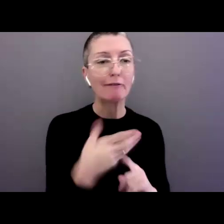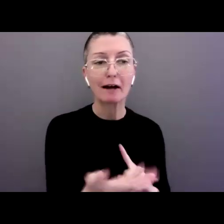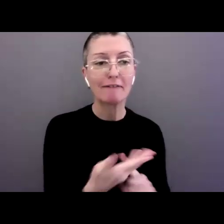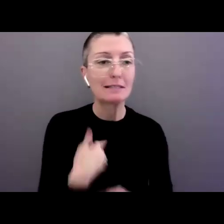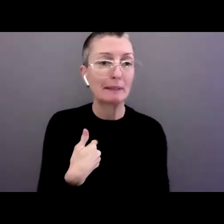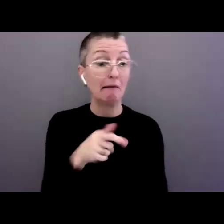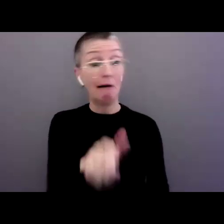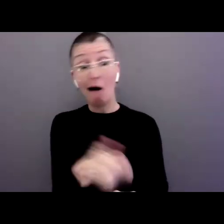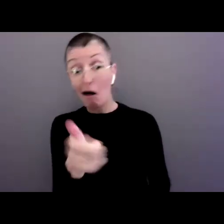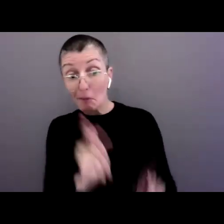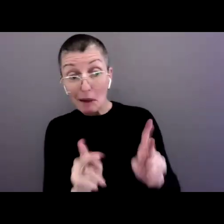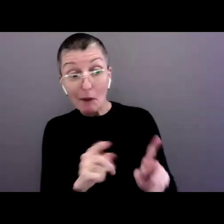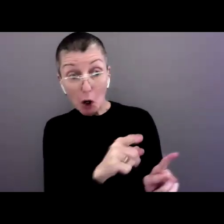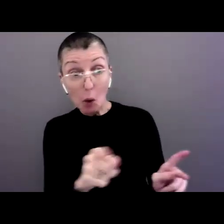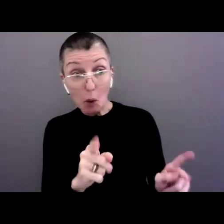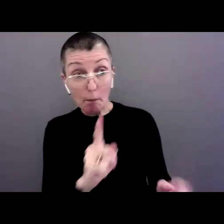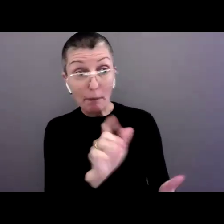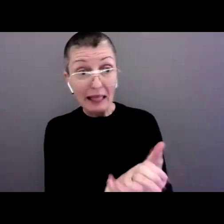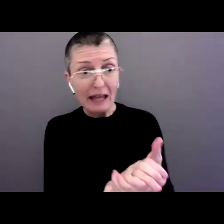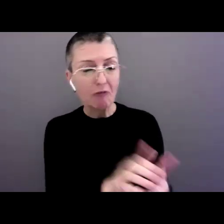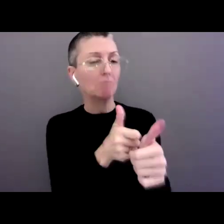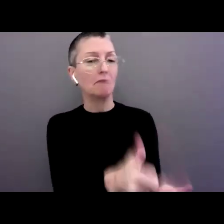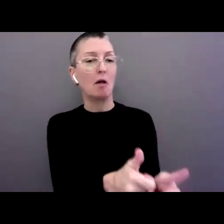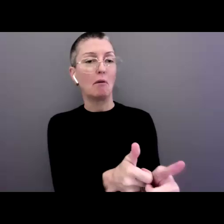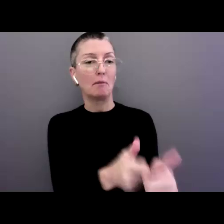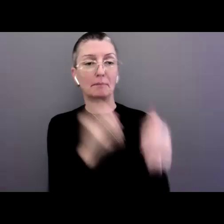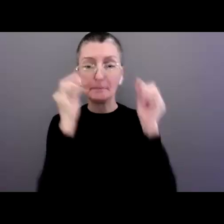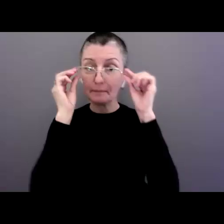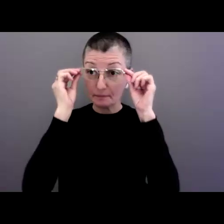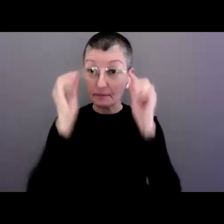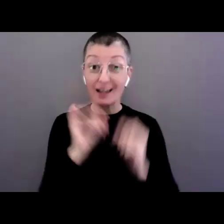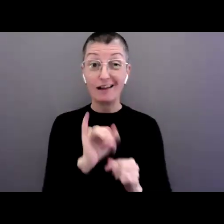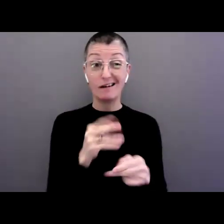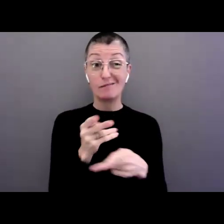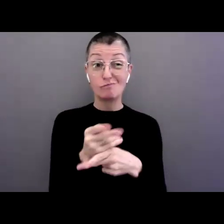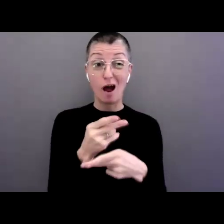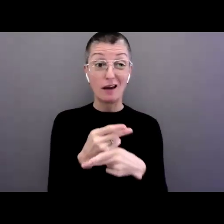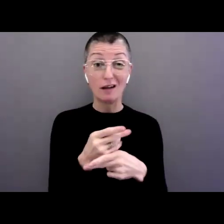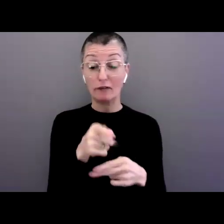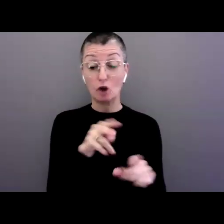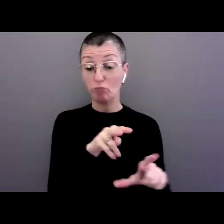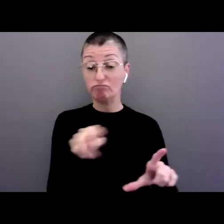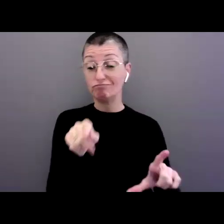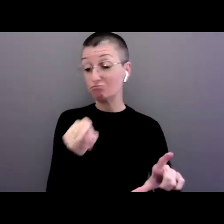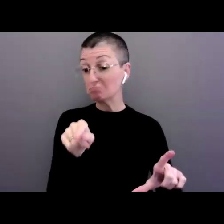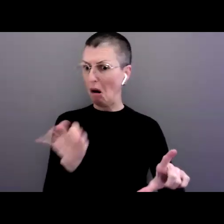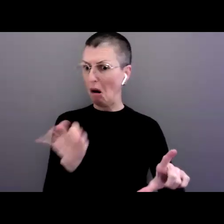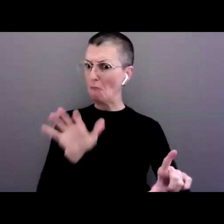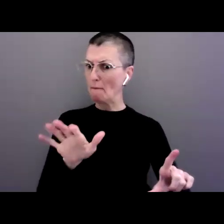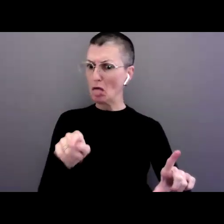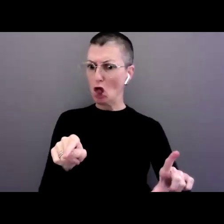will buy this because other people have. Now, if there is a product right to the left of it, let's say it only has